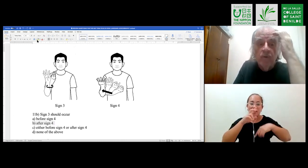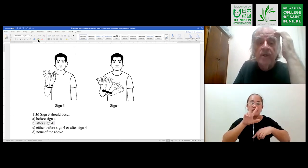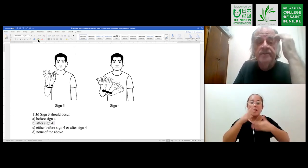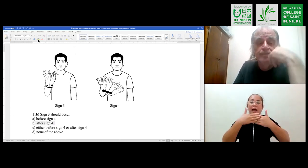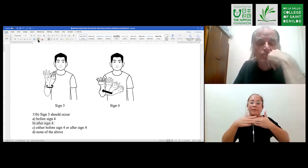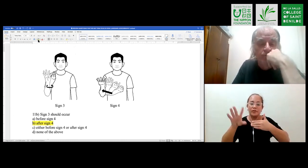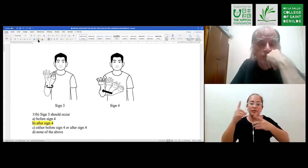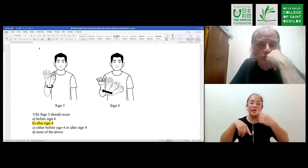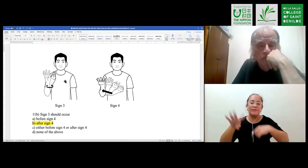4.